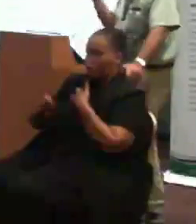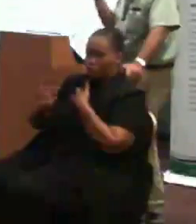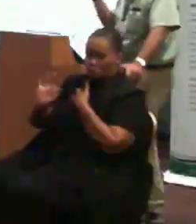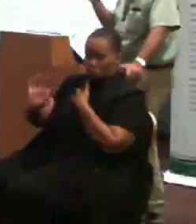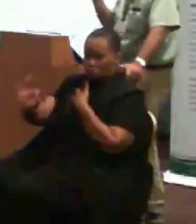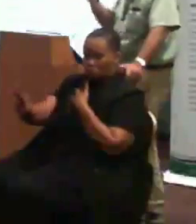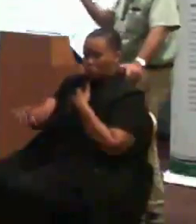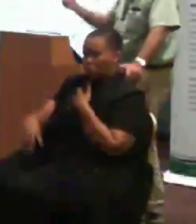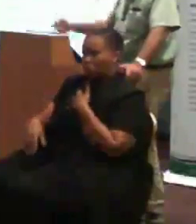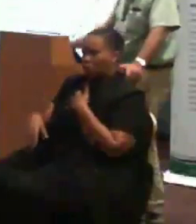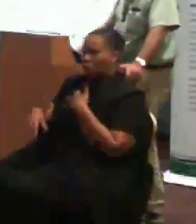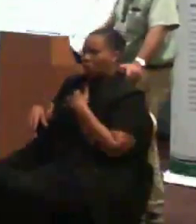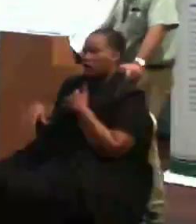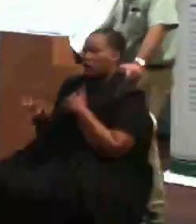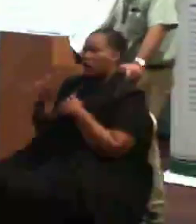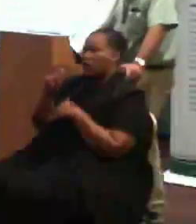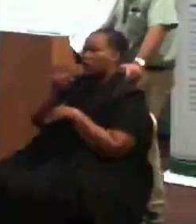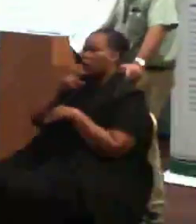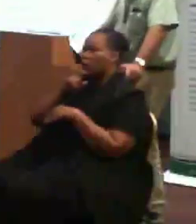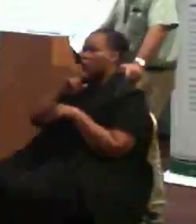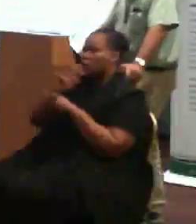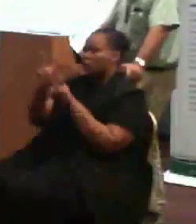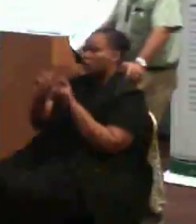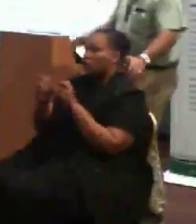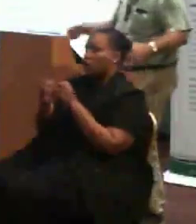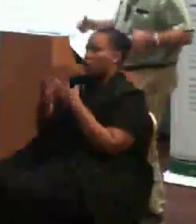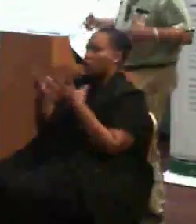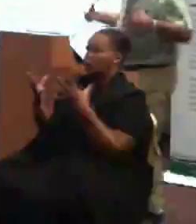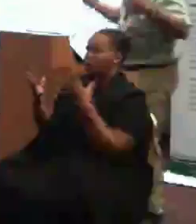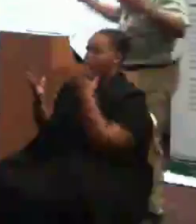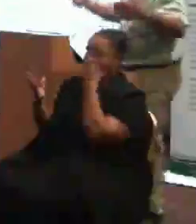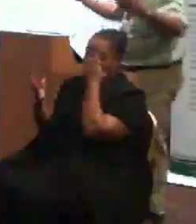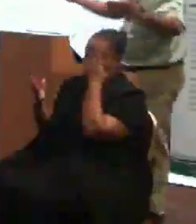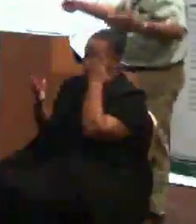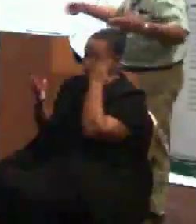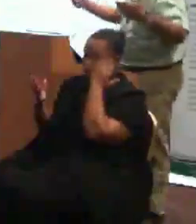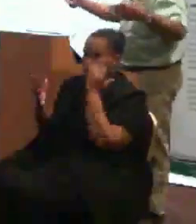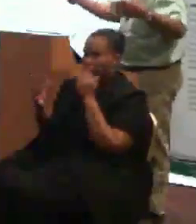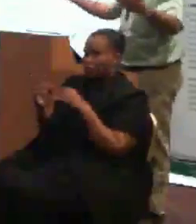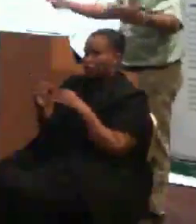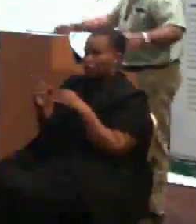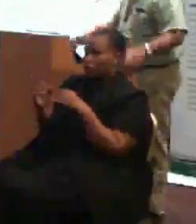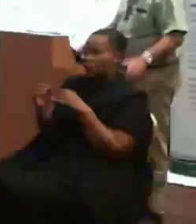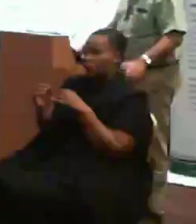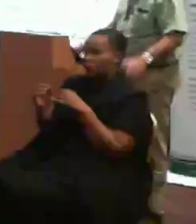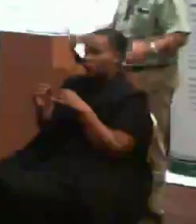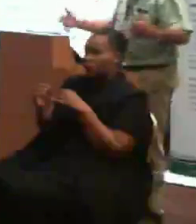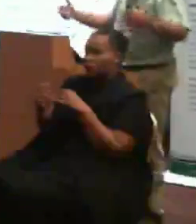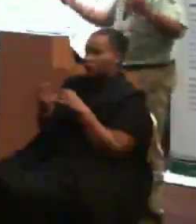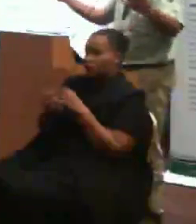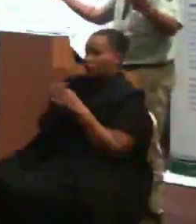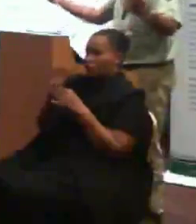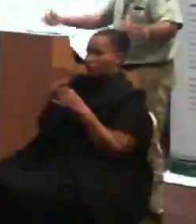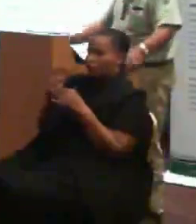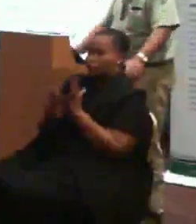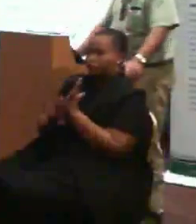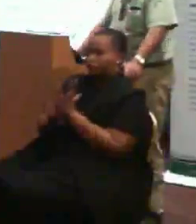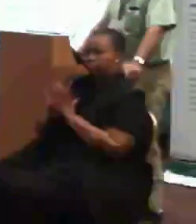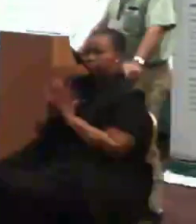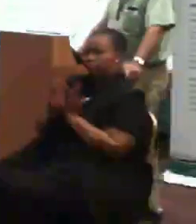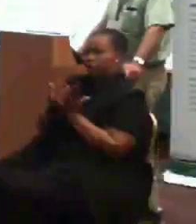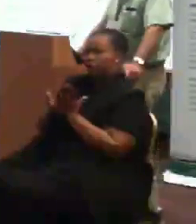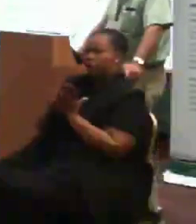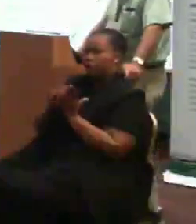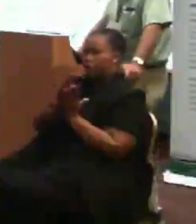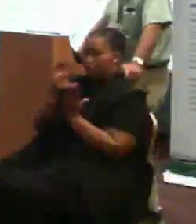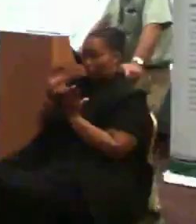use huge quantities of energy. There's expansion opportunity to grow yourselves. That is a client